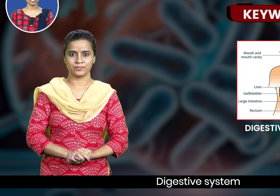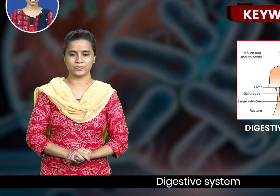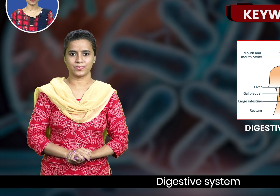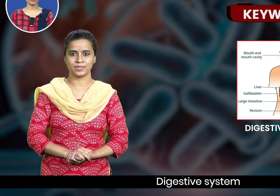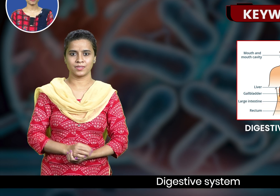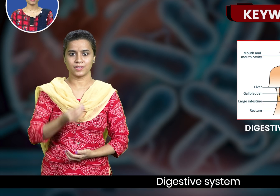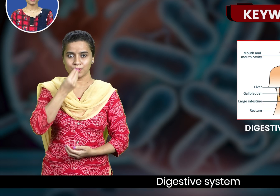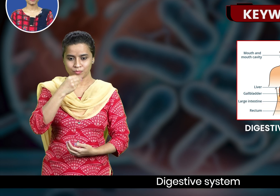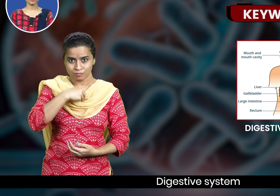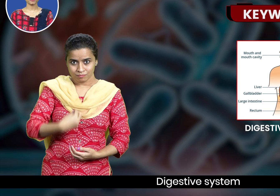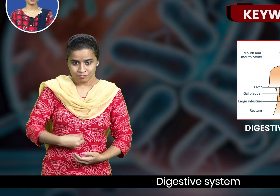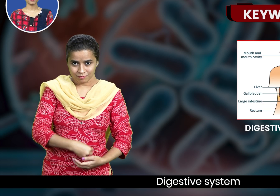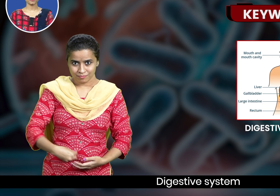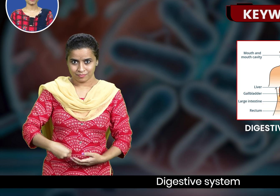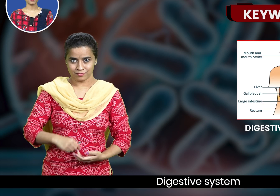digestive system,